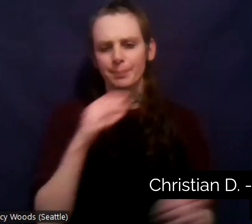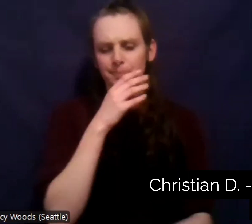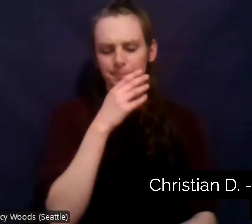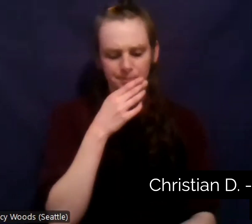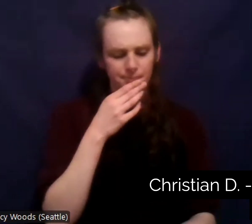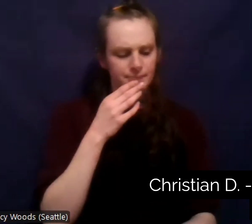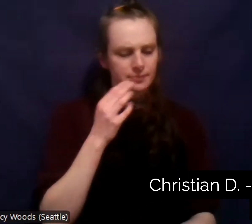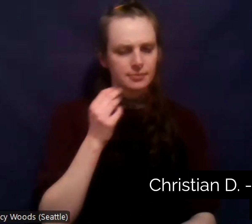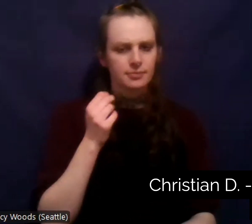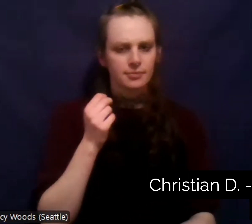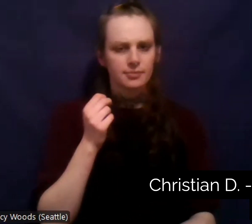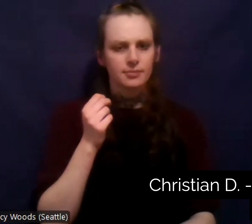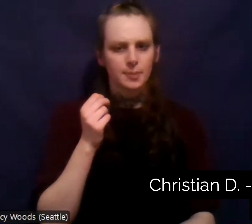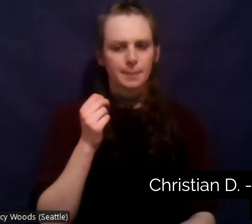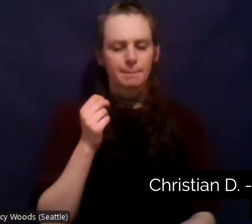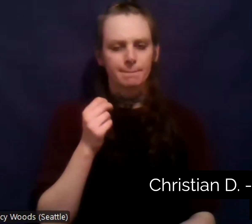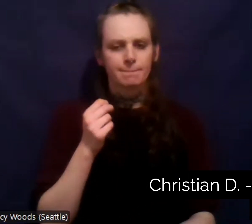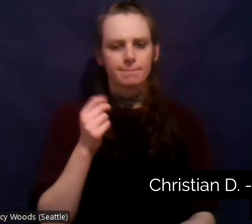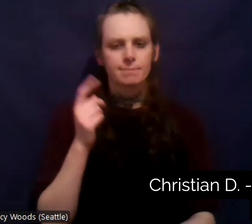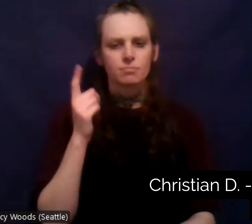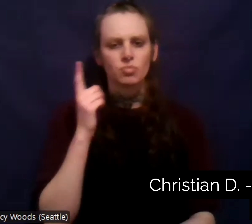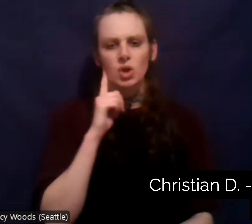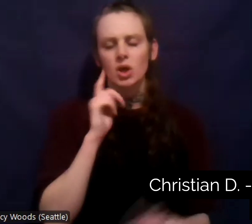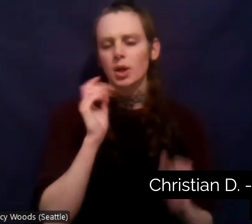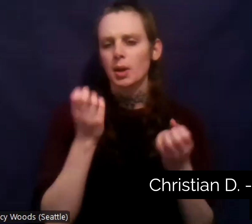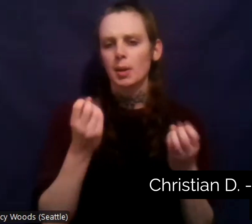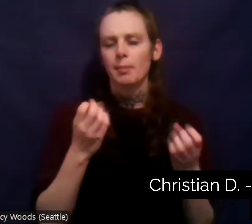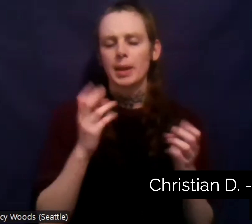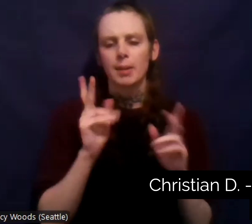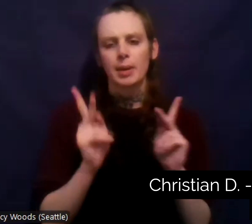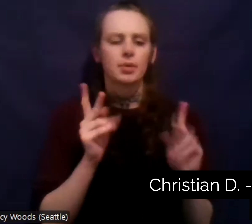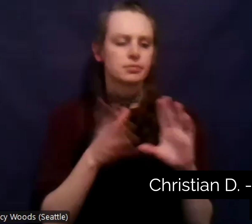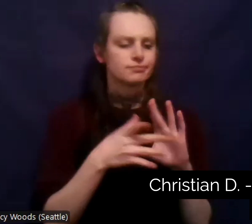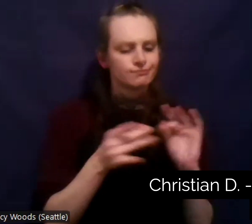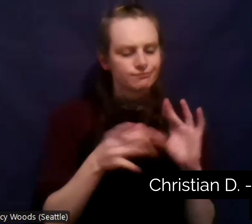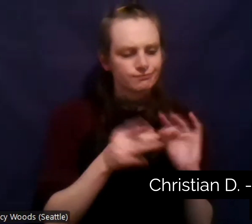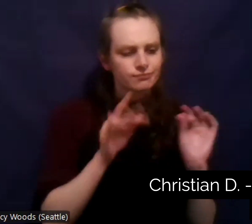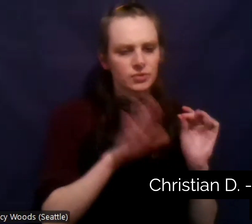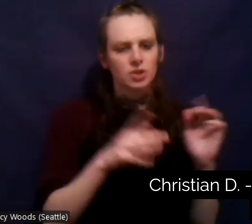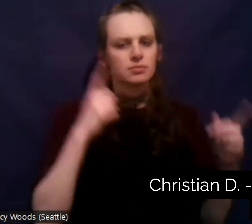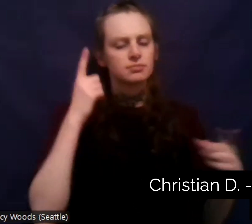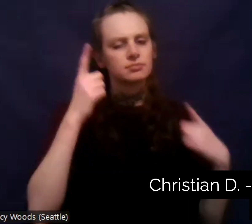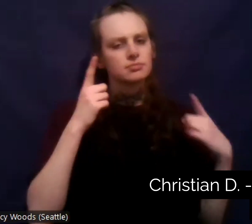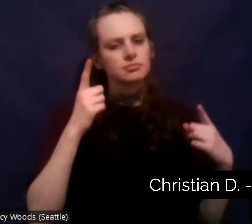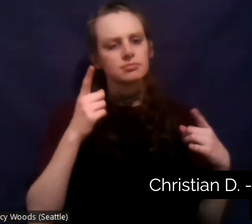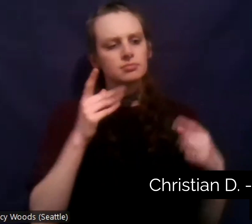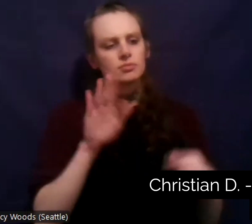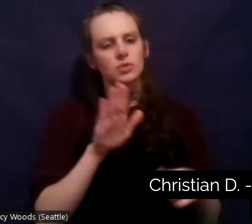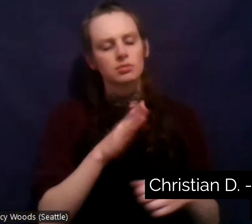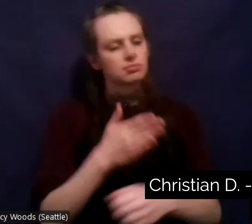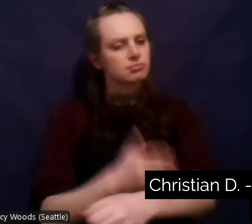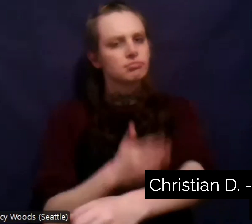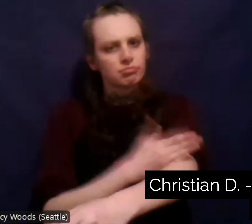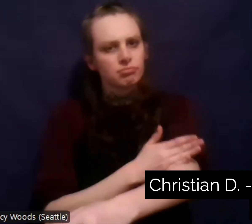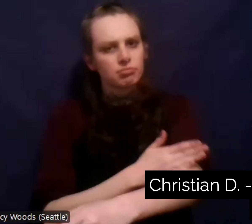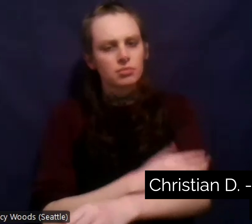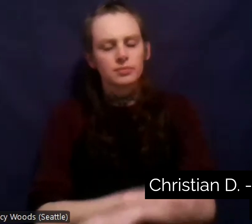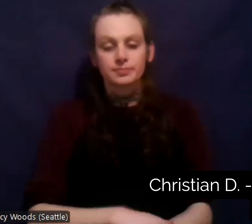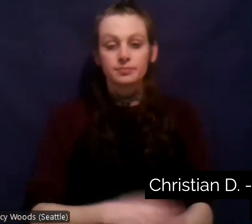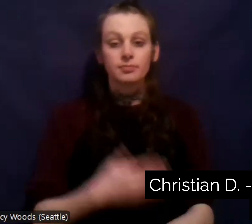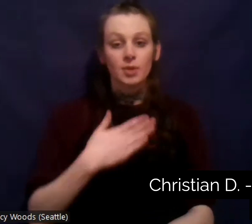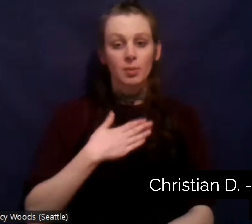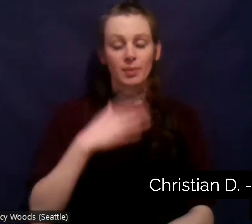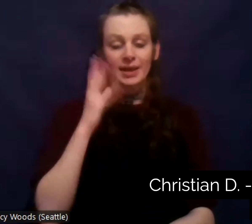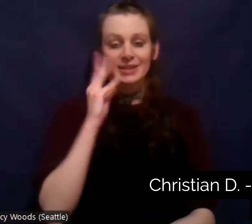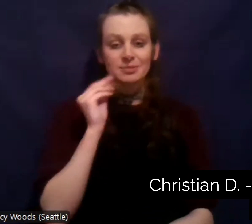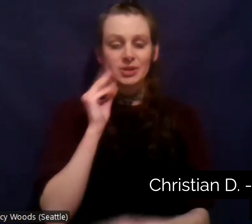many people sharing their experience, and it has changed them a lot. My experience